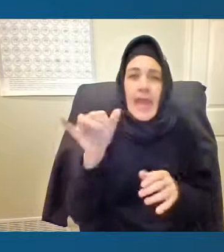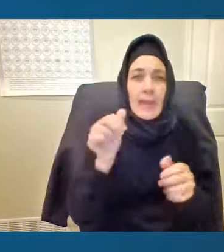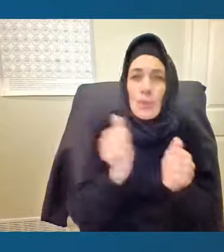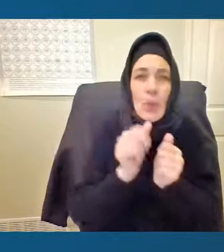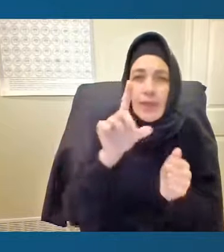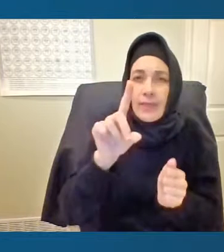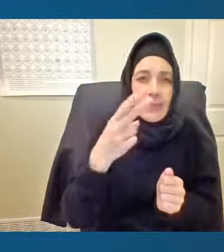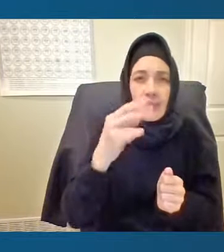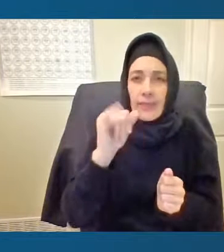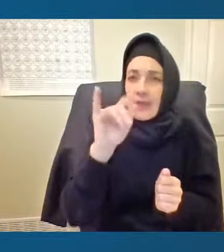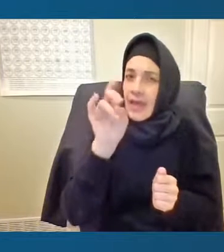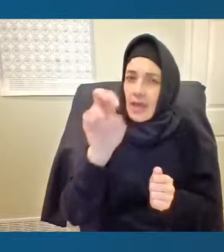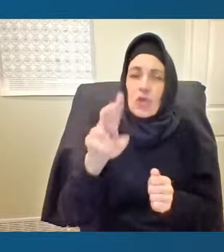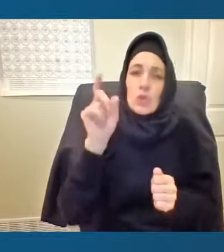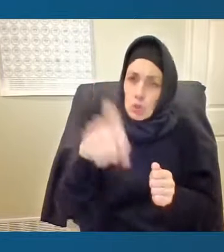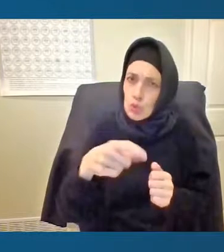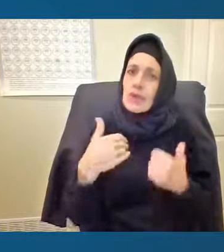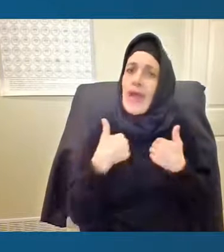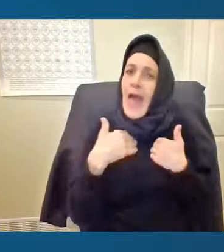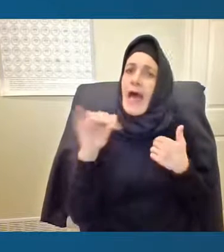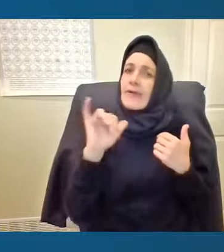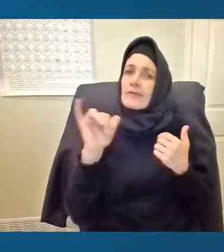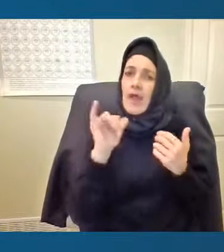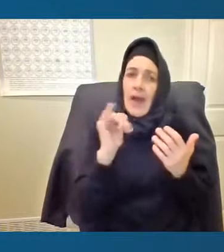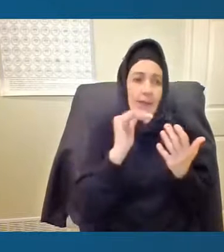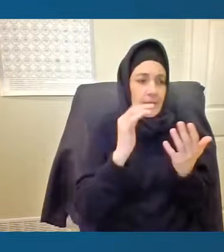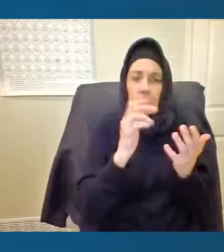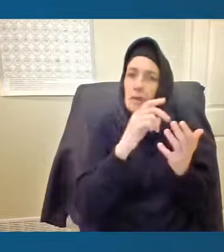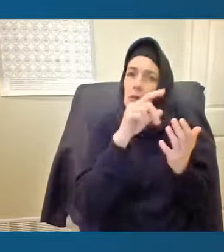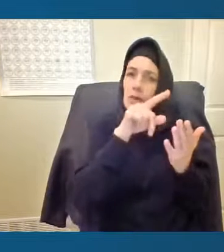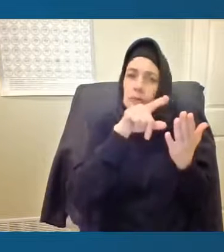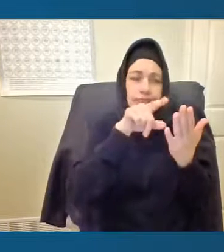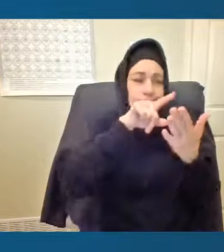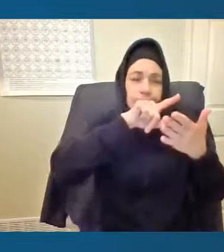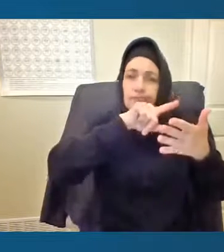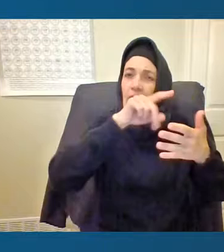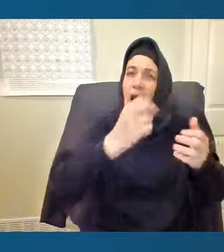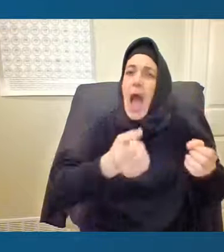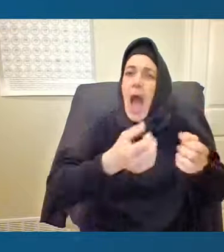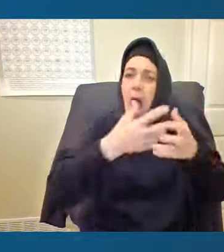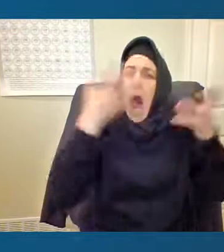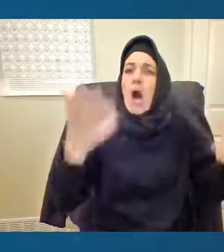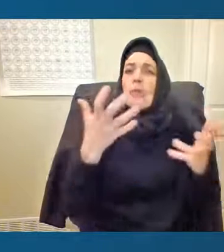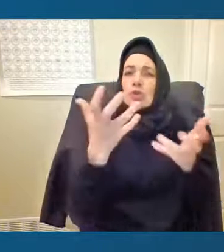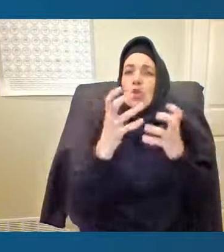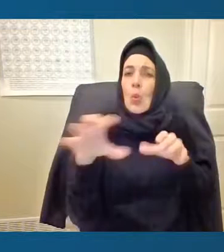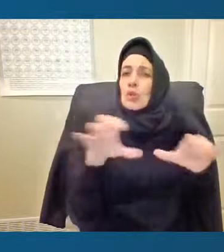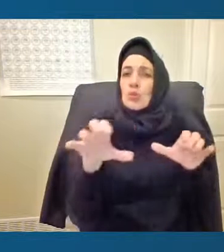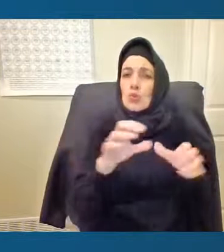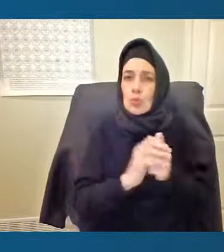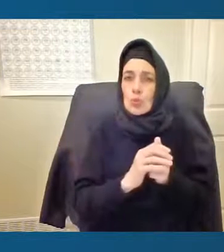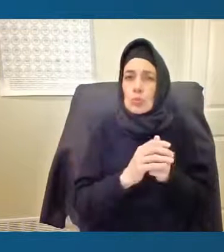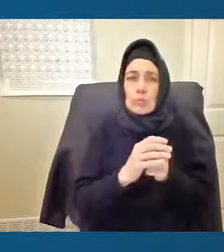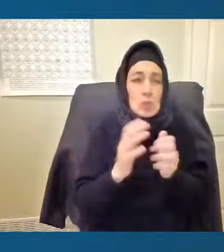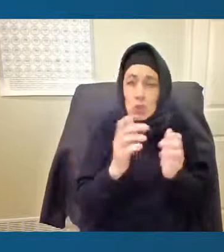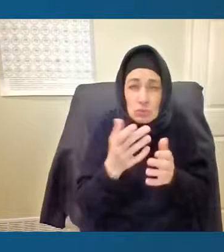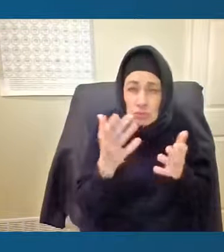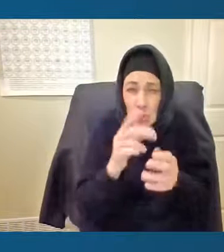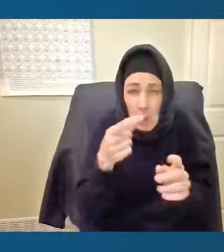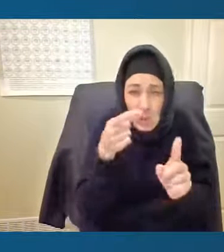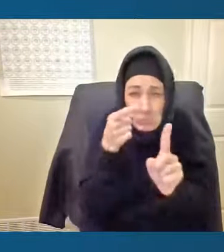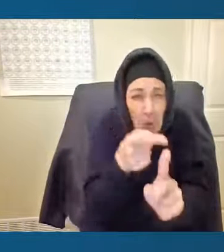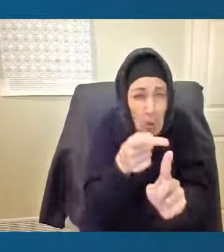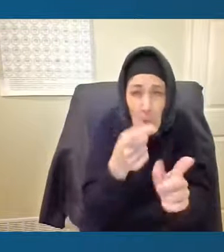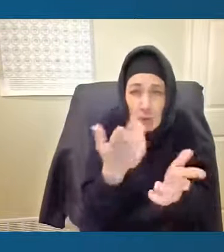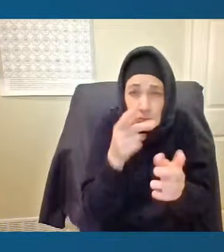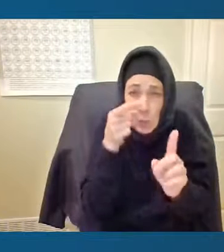do. You know what I mean? How much you want to do. Put something there. Small goals, nothing crazy. Nothing crazy. Because after today's joint,